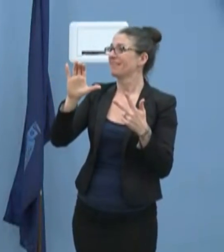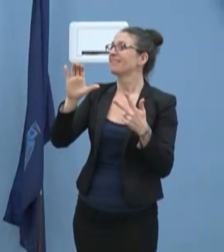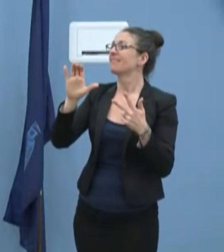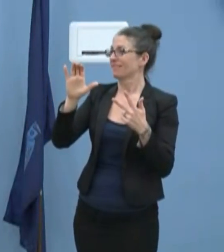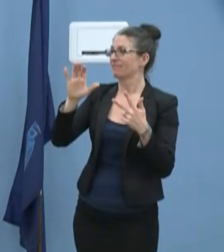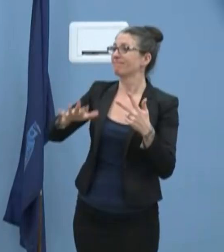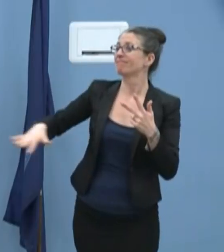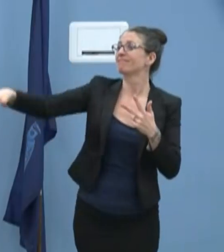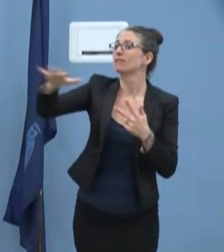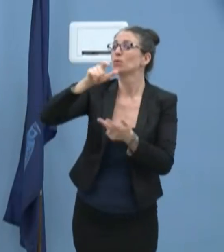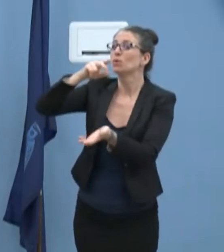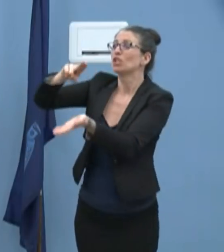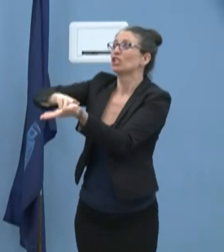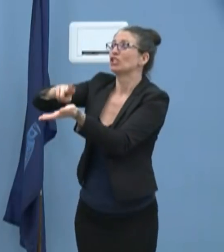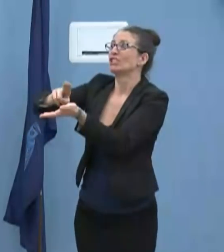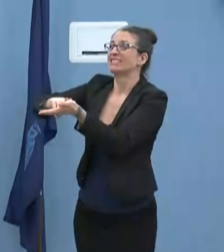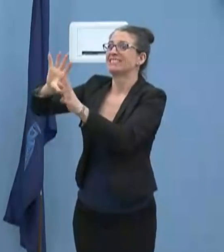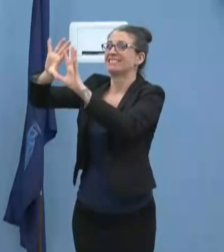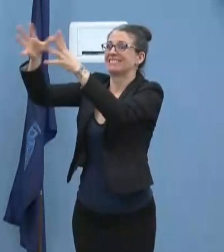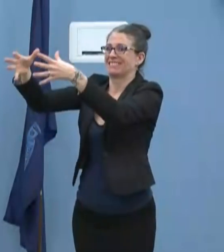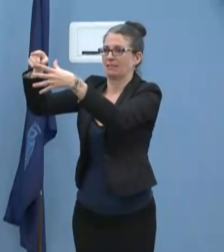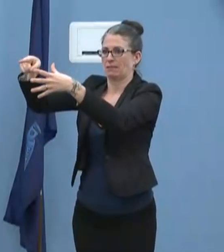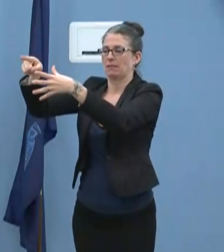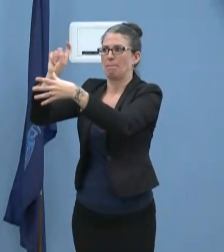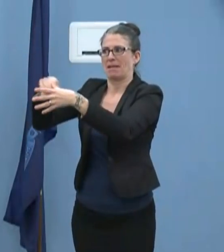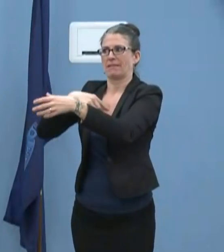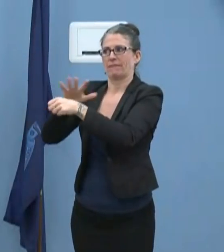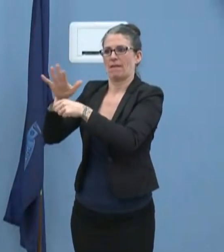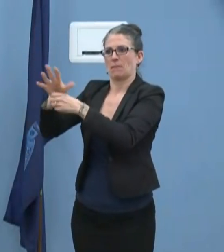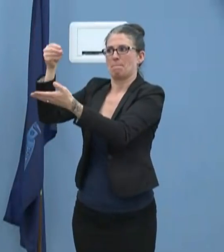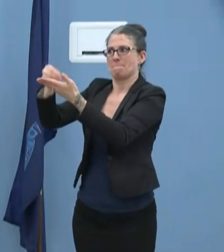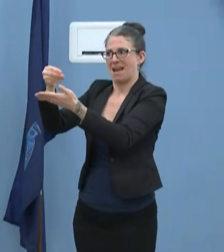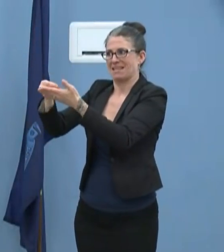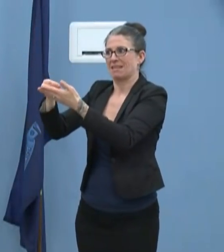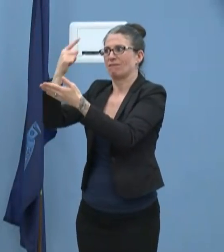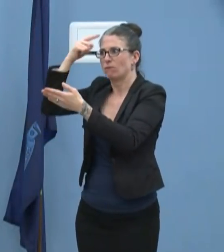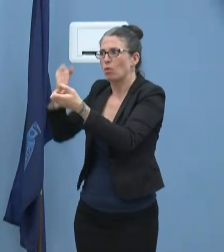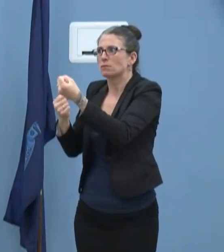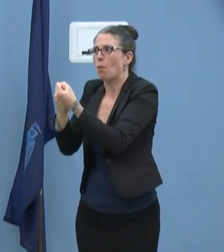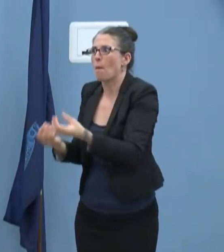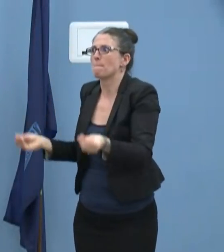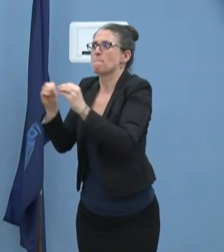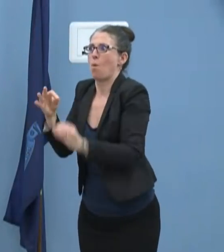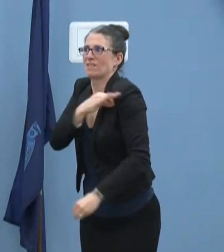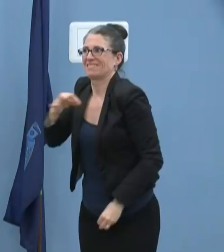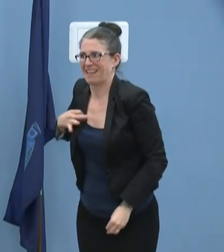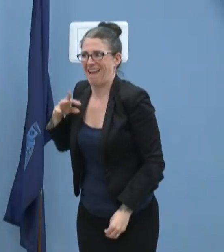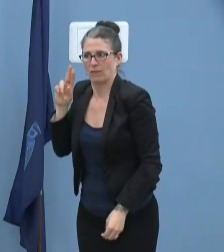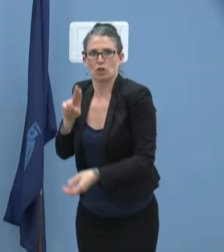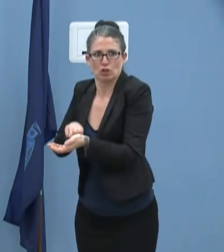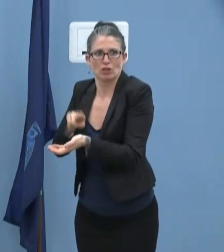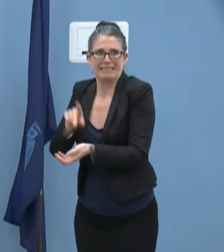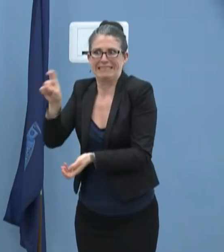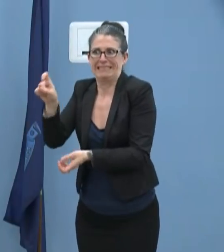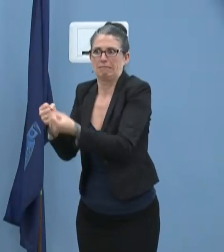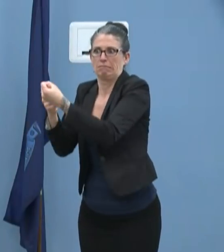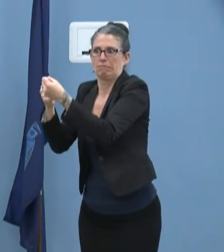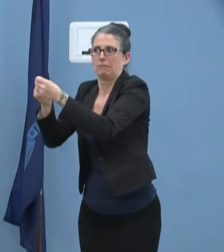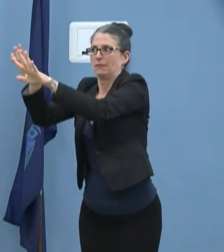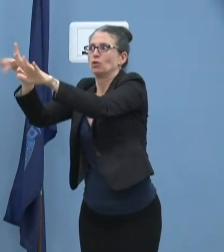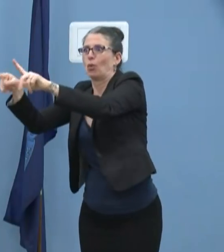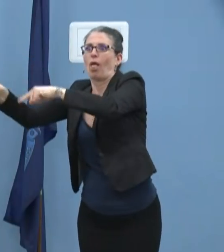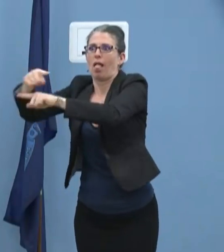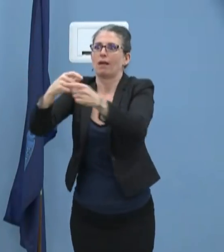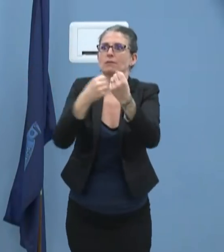is as robust as possible. In situations of this sort, where individuals are at home and may need social